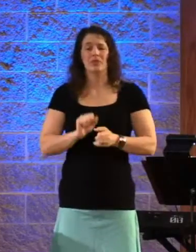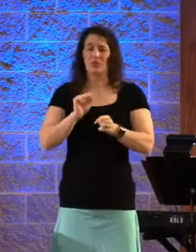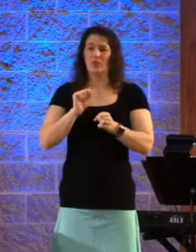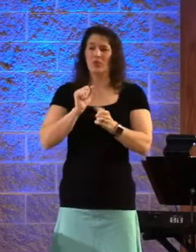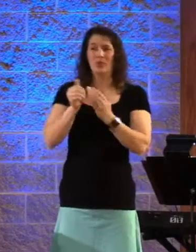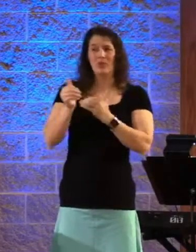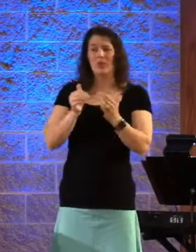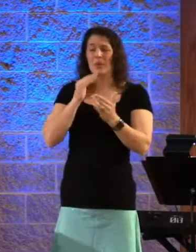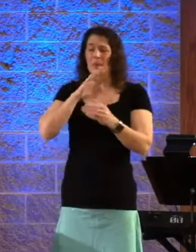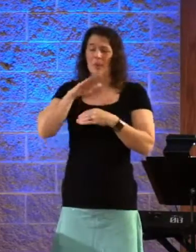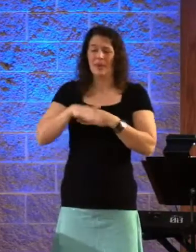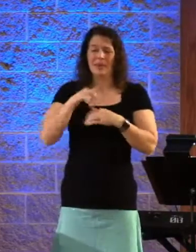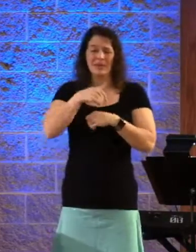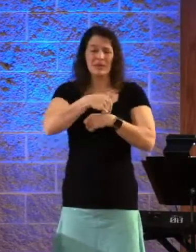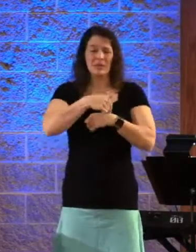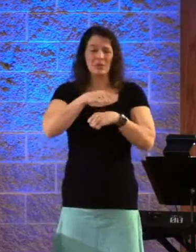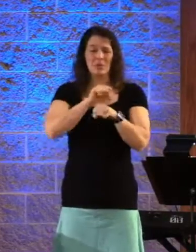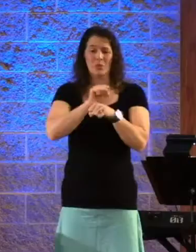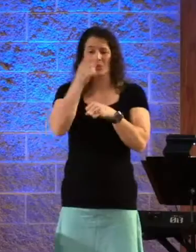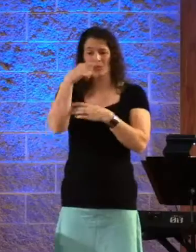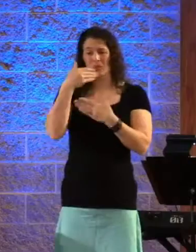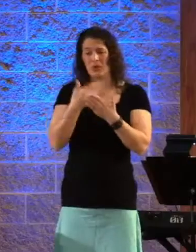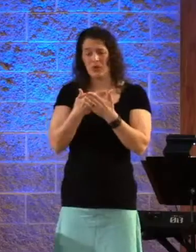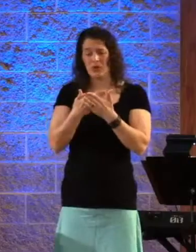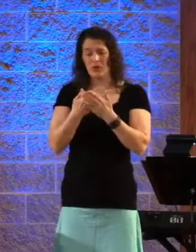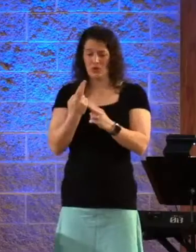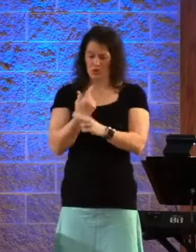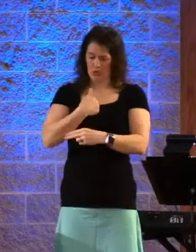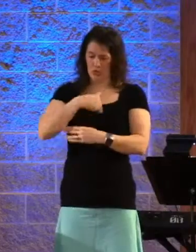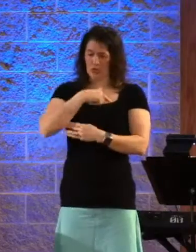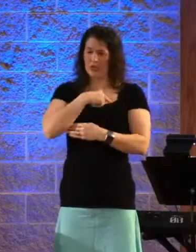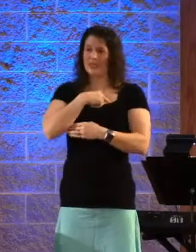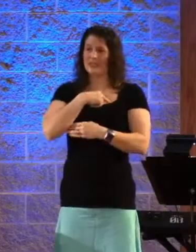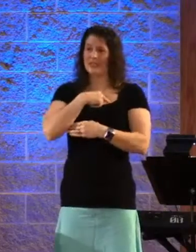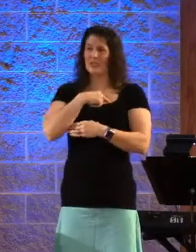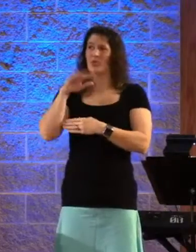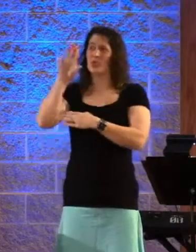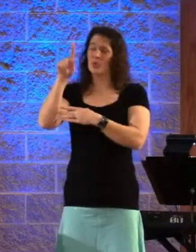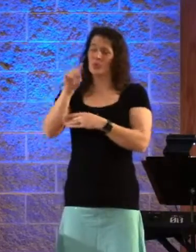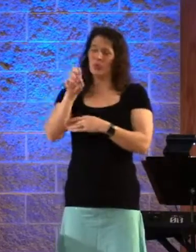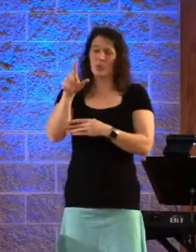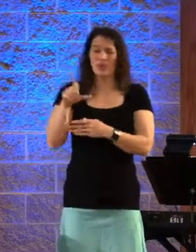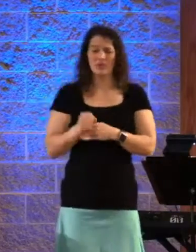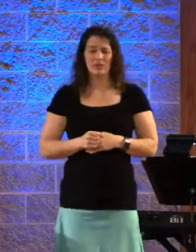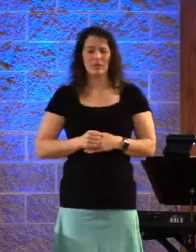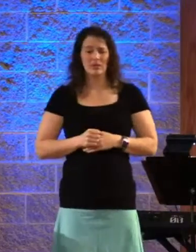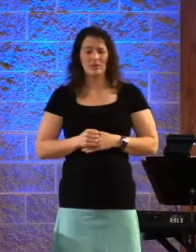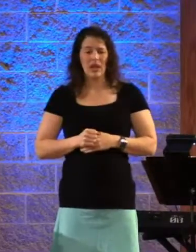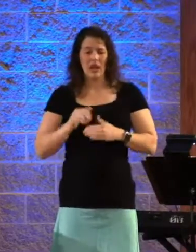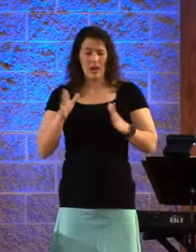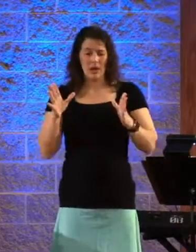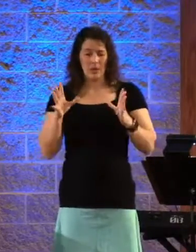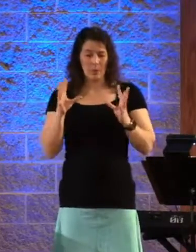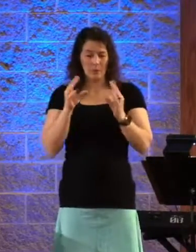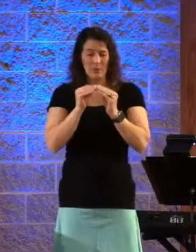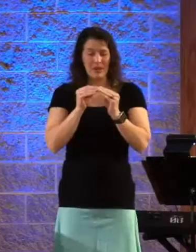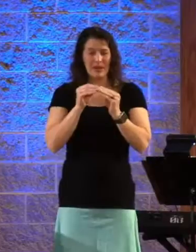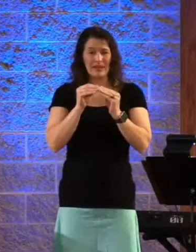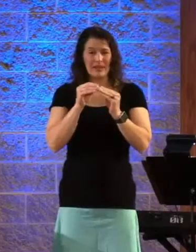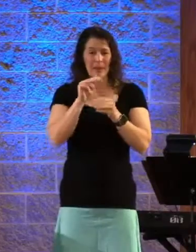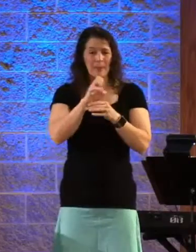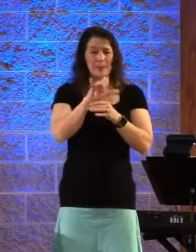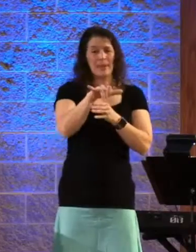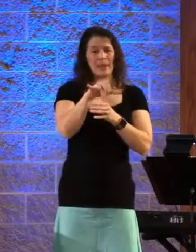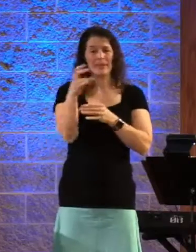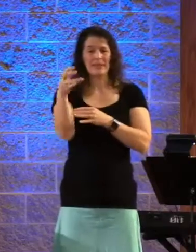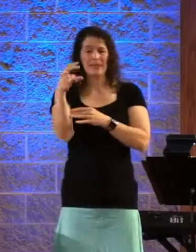as your instruments. Lord, I pray for our congregational meeting on the 17th. I pray for the election of our elders and deacons and the leaders of our